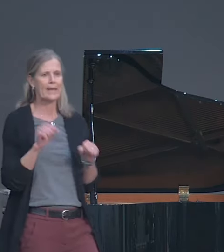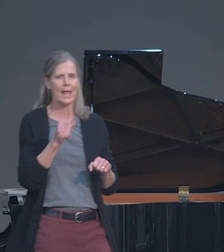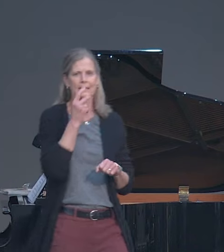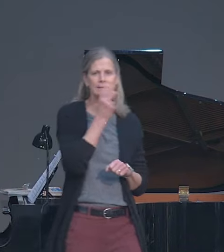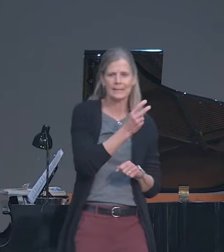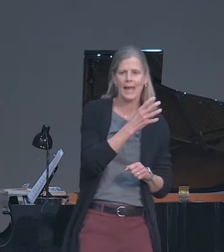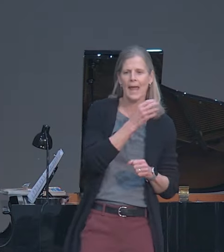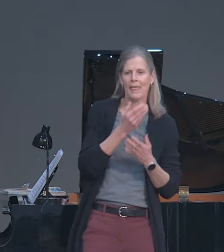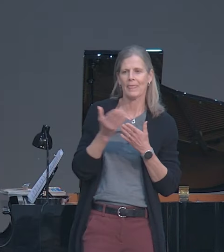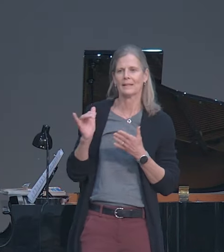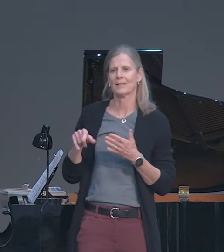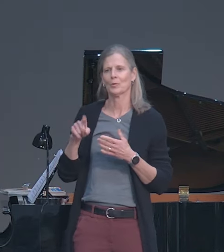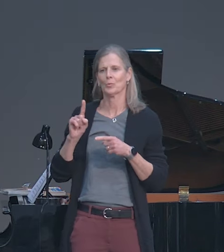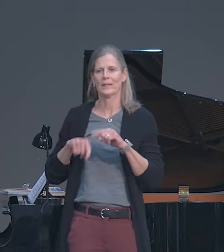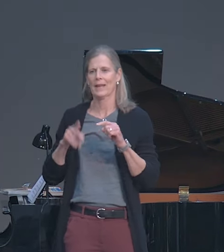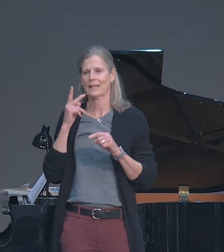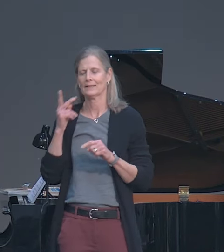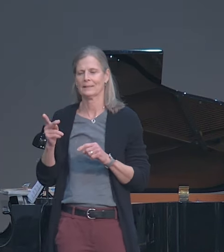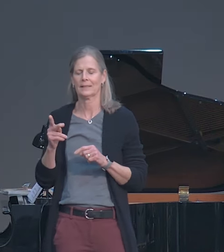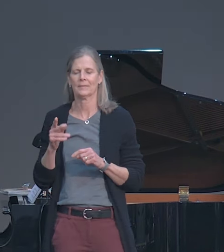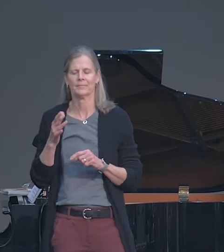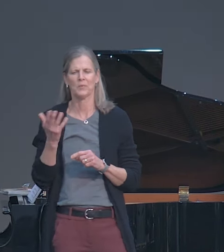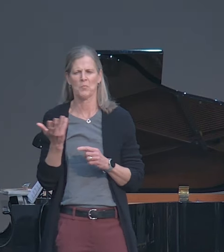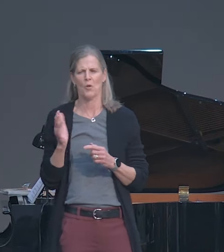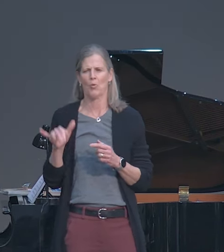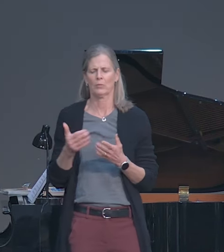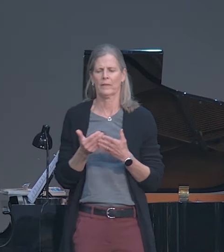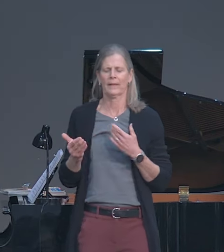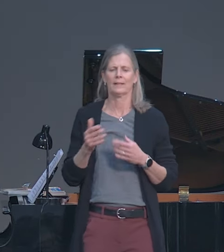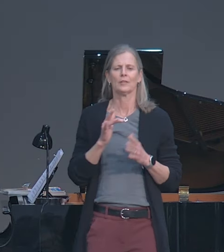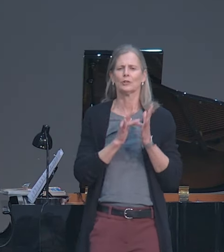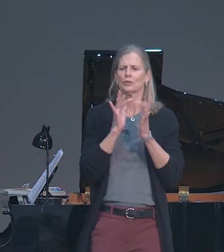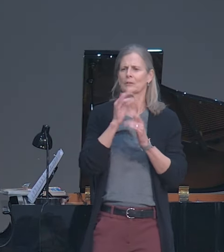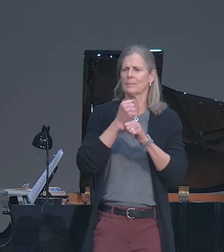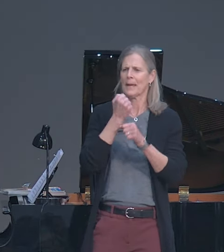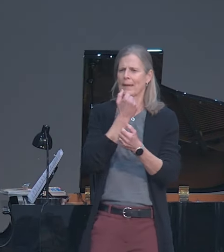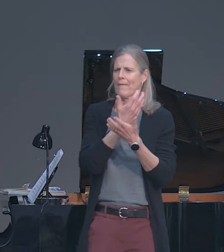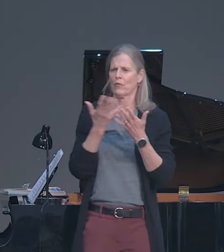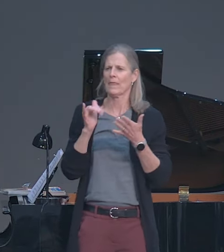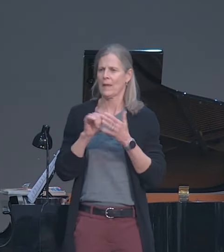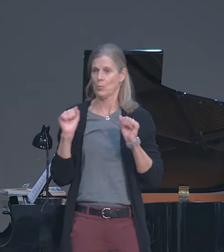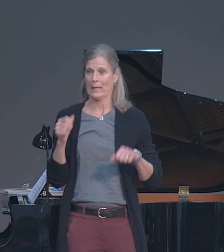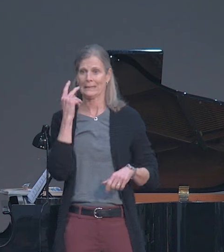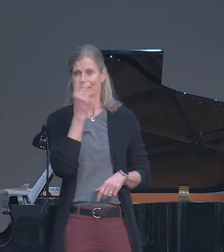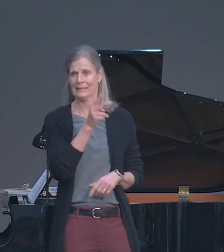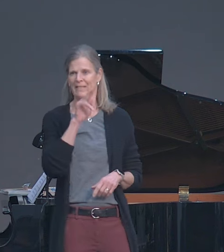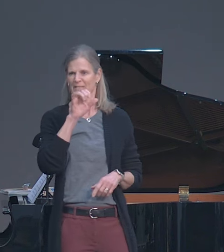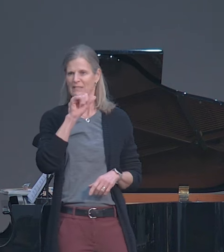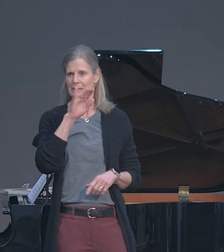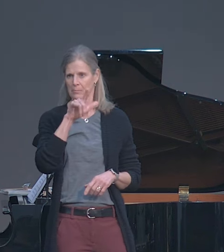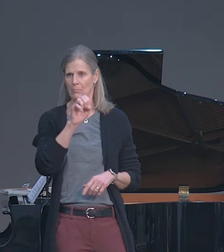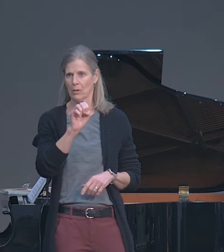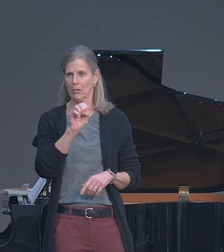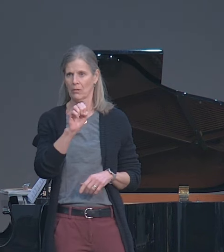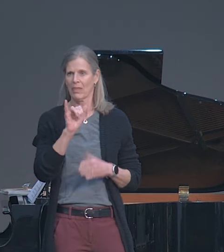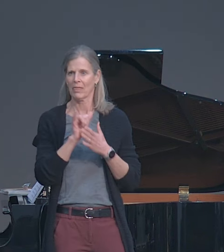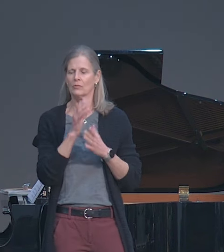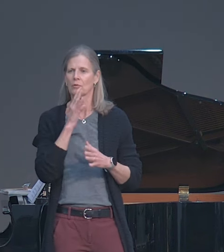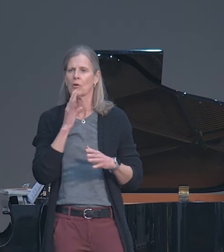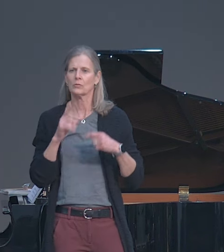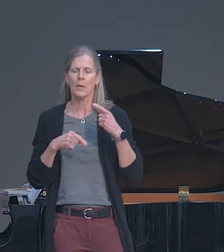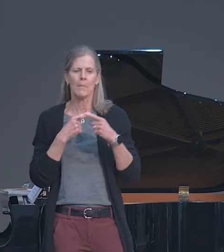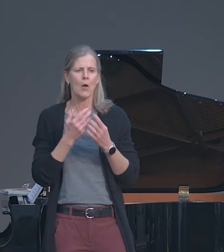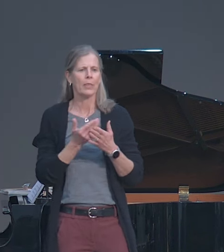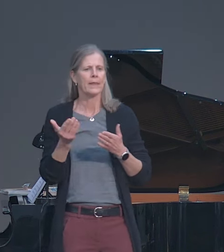you can't see. What are they? Well, notice first, Jesus created all things that are visible. This refers to